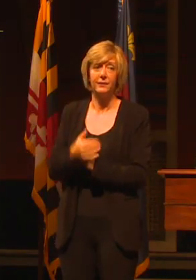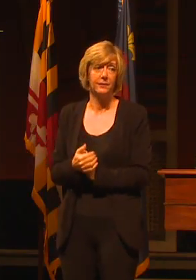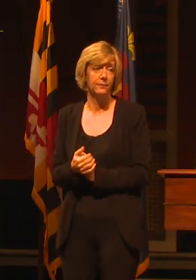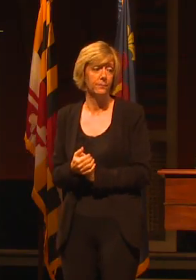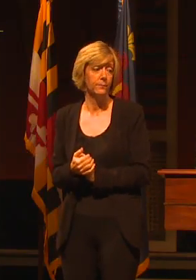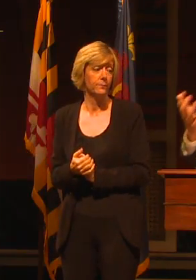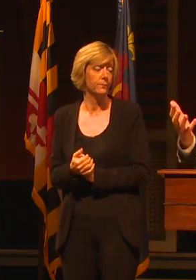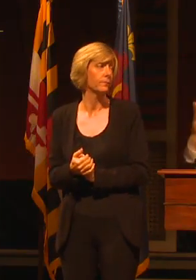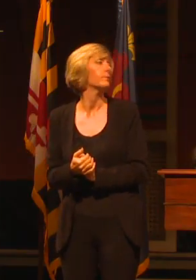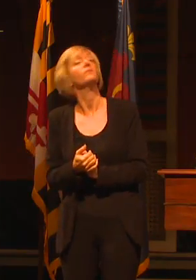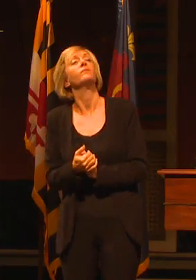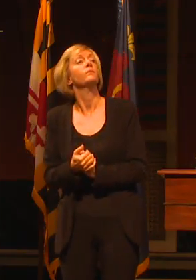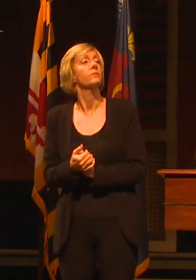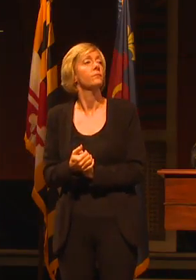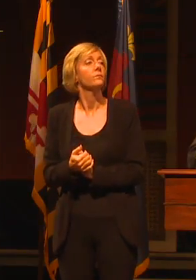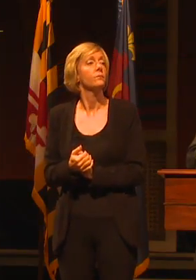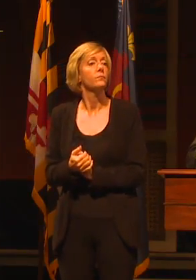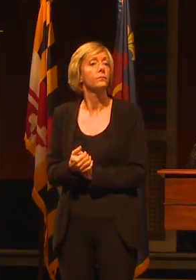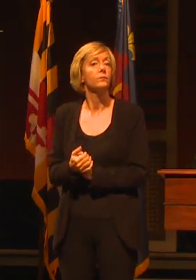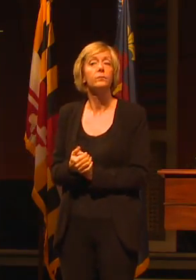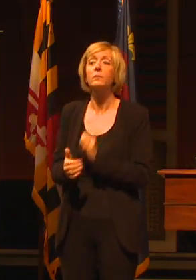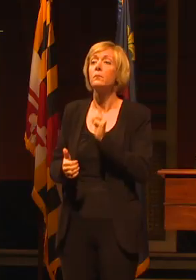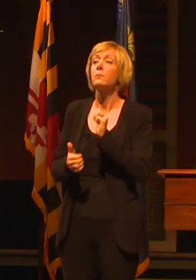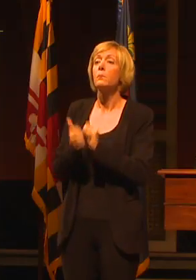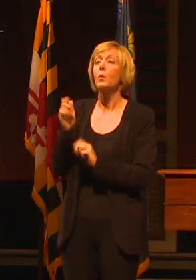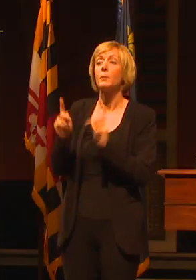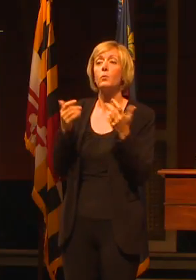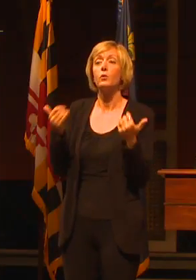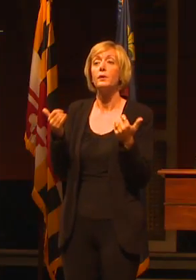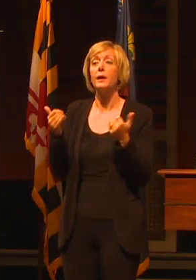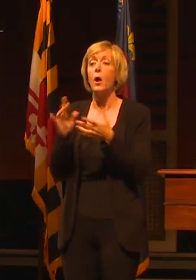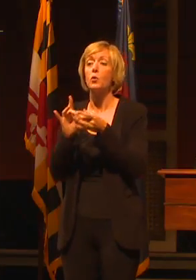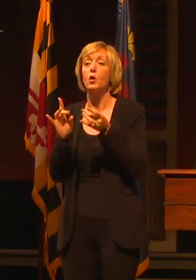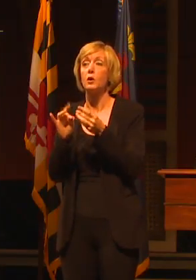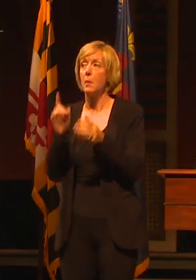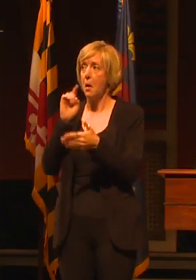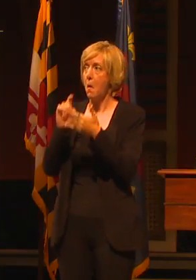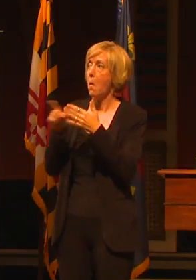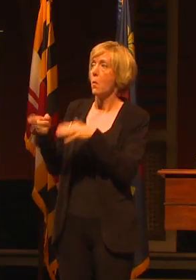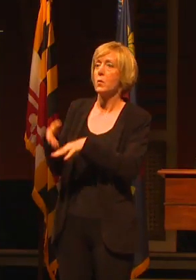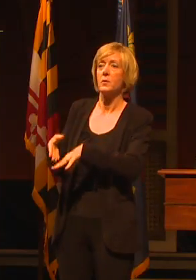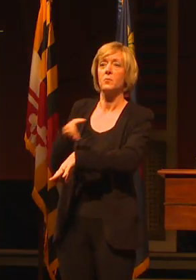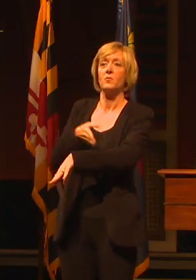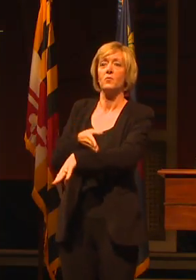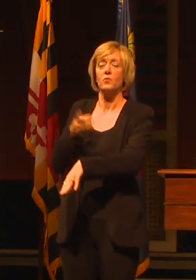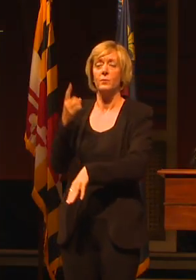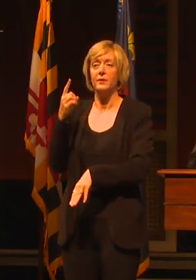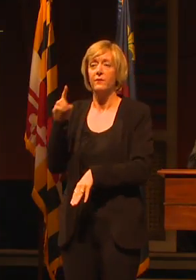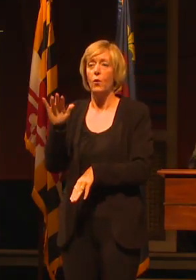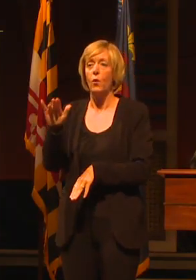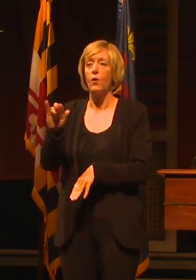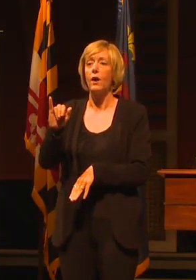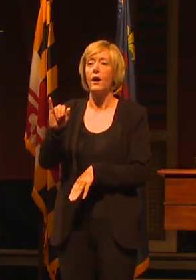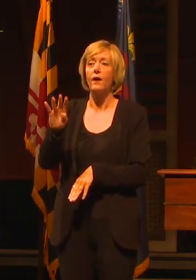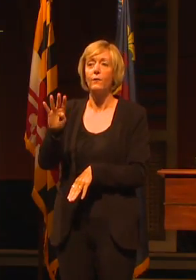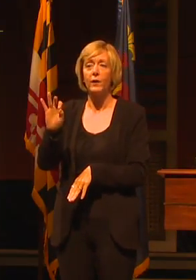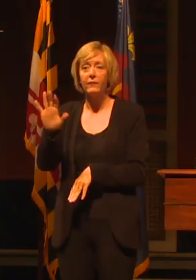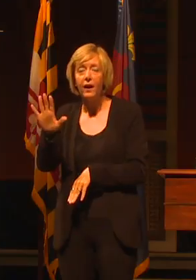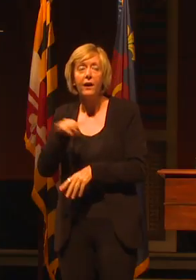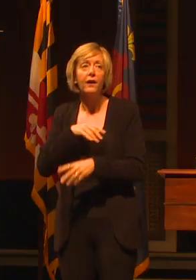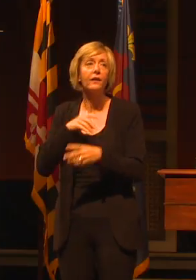we have out today, most people are talking about the improvements that we're looking at for